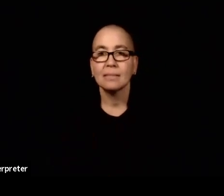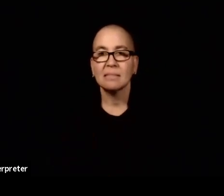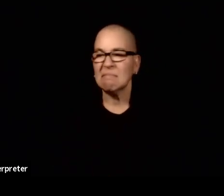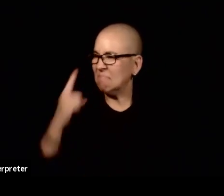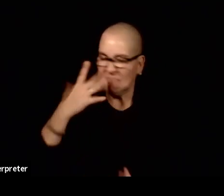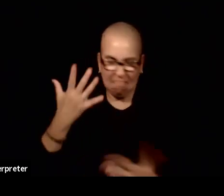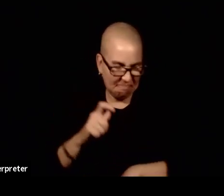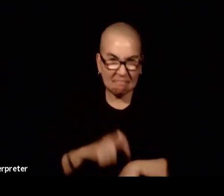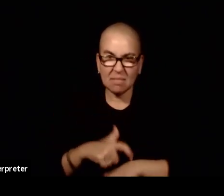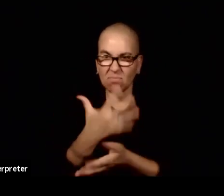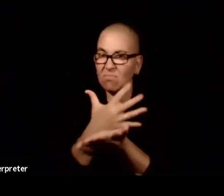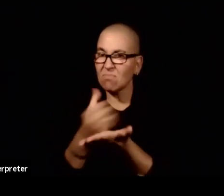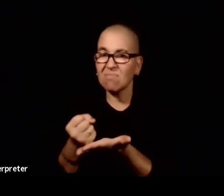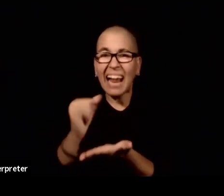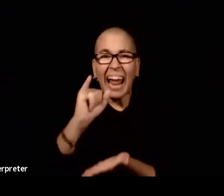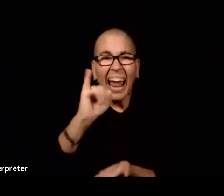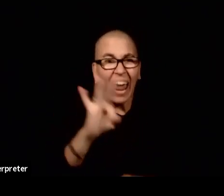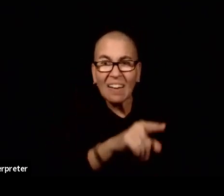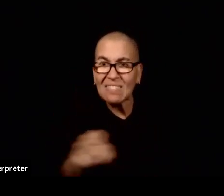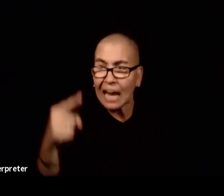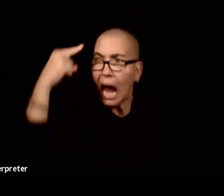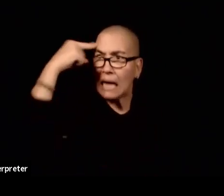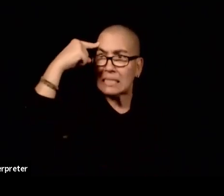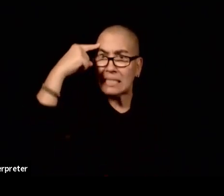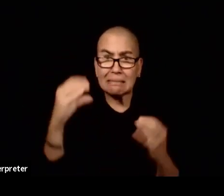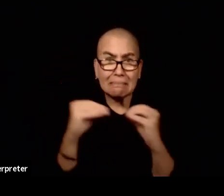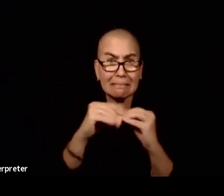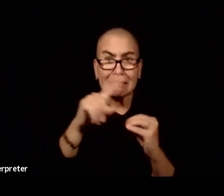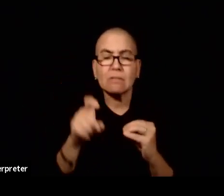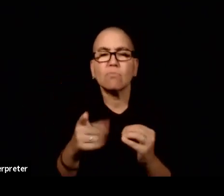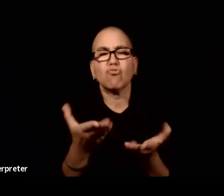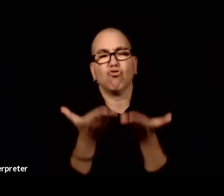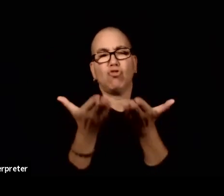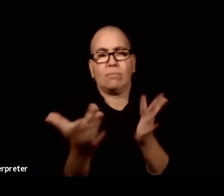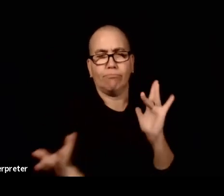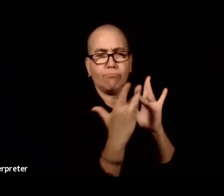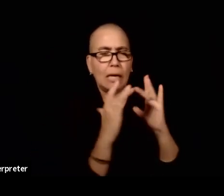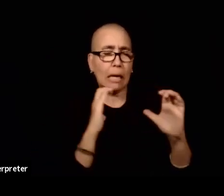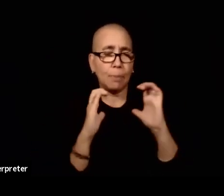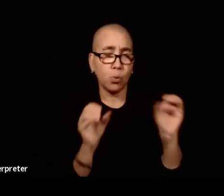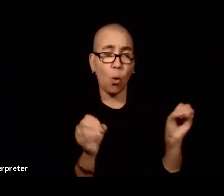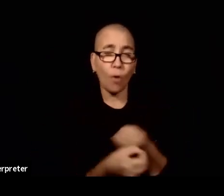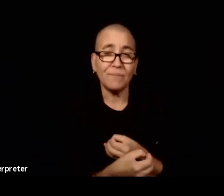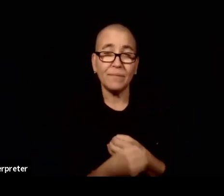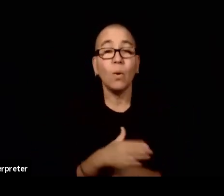to our communications office this afternoon. Have a good day, and we will be back with you again on Monday.